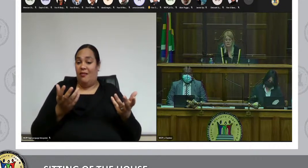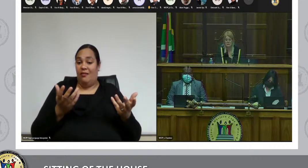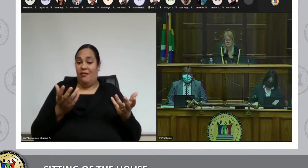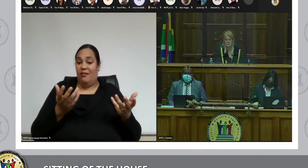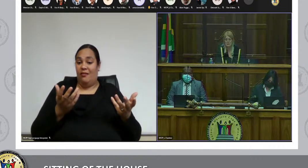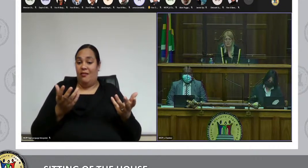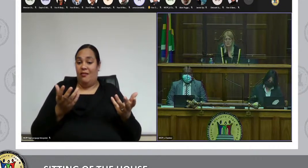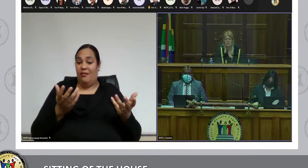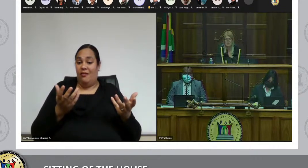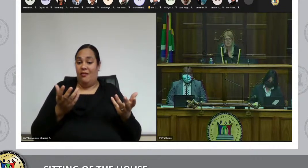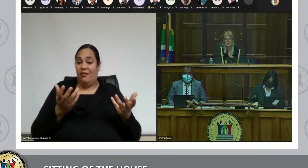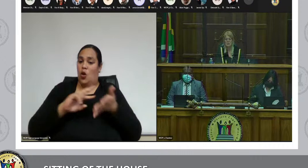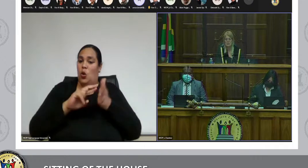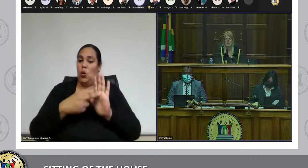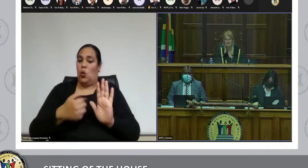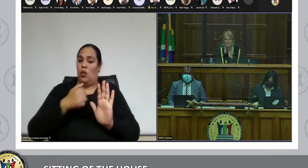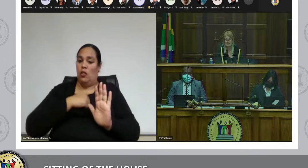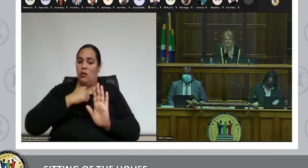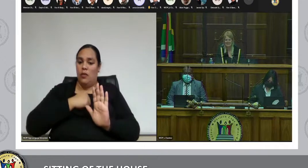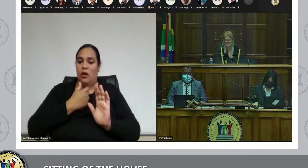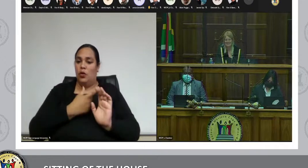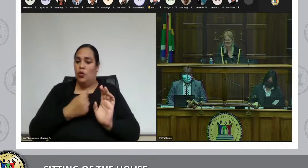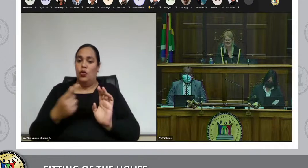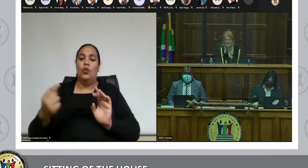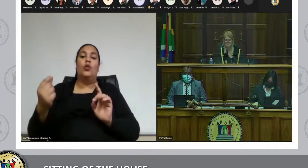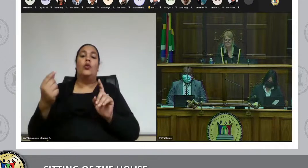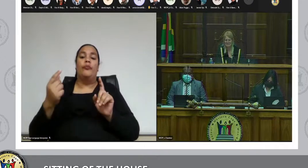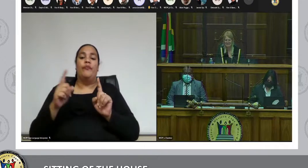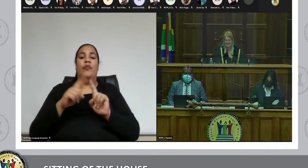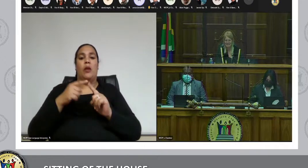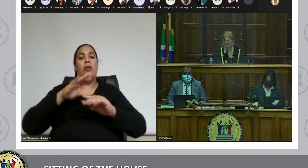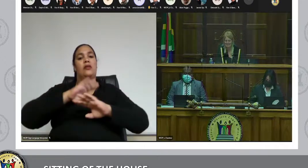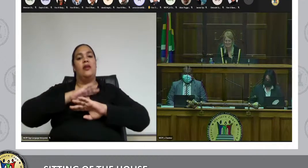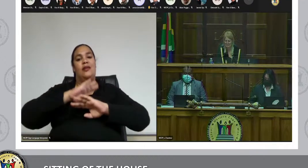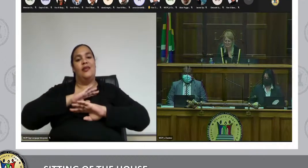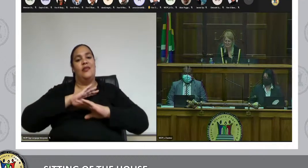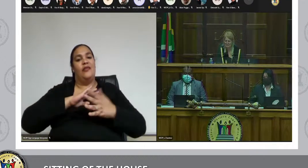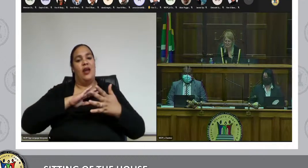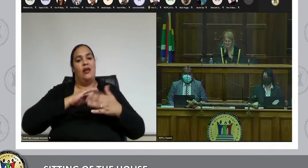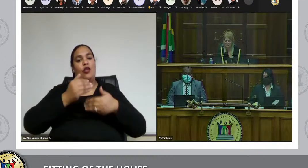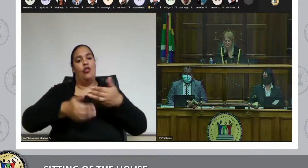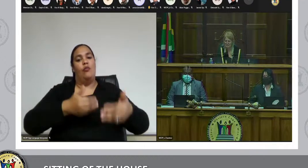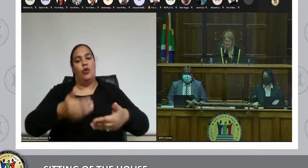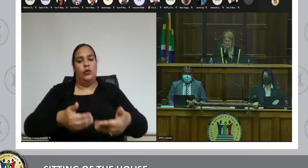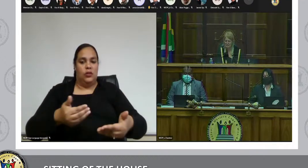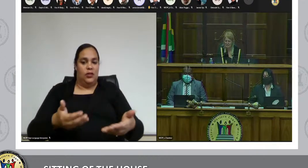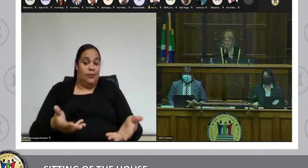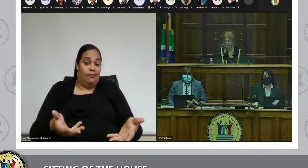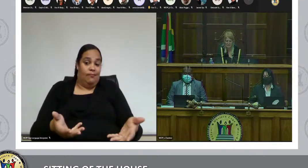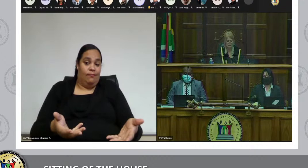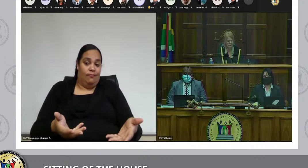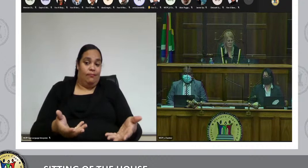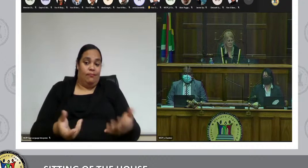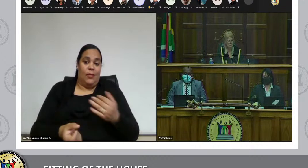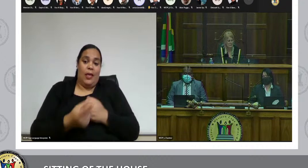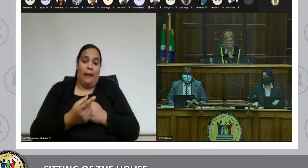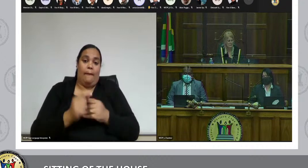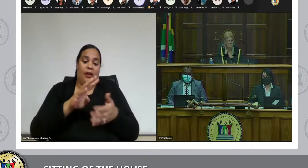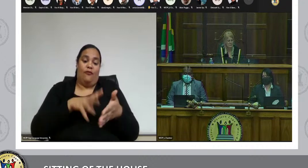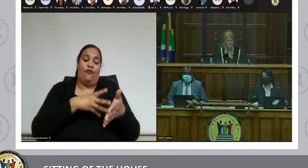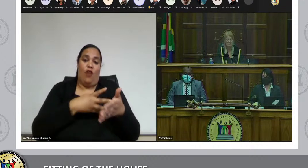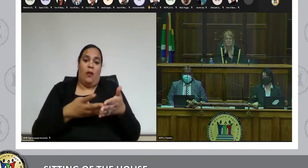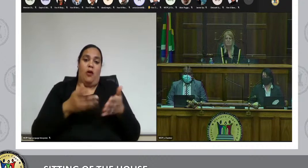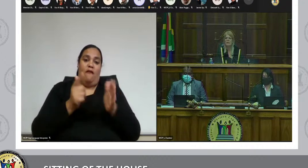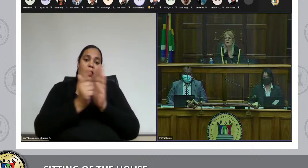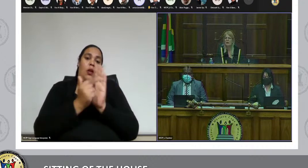that was my role. And I'm satisfied that the process happened within the framework of the law.